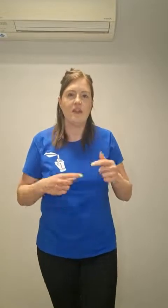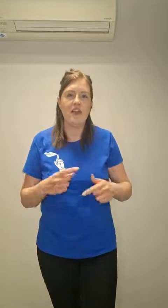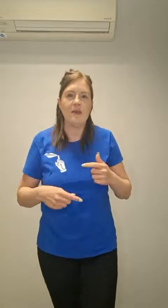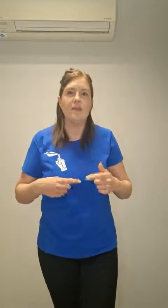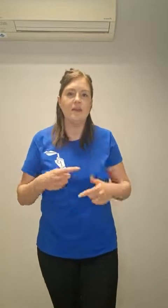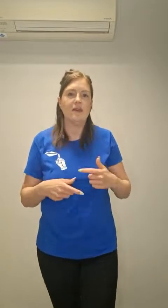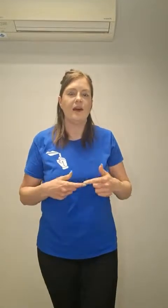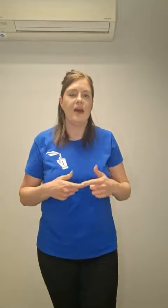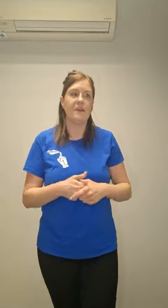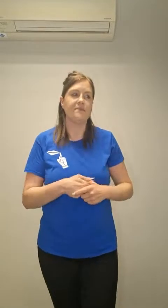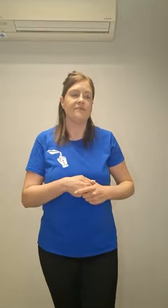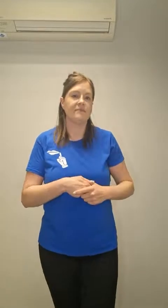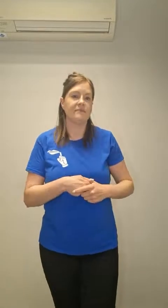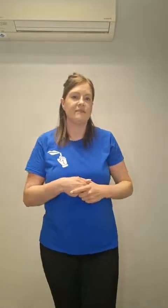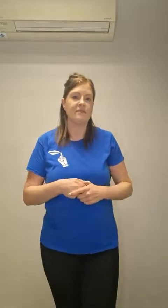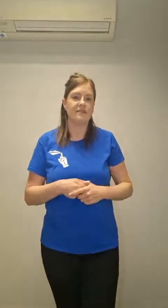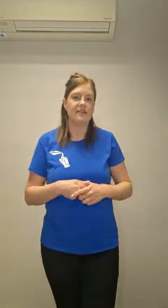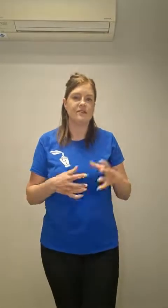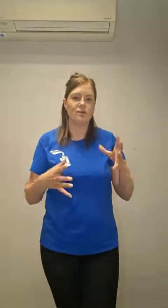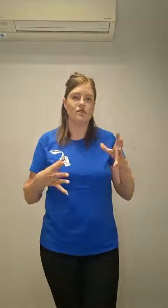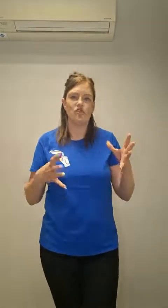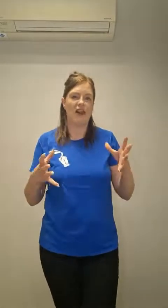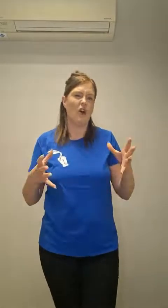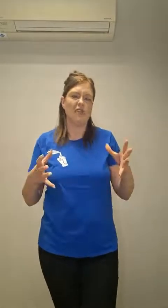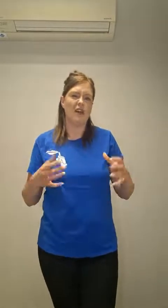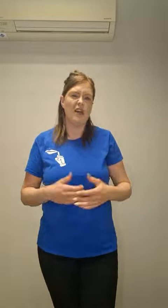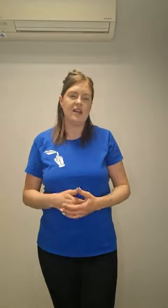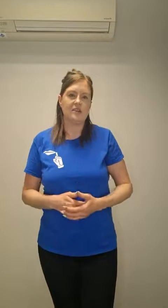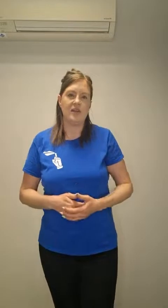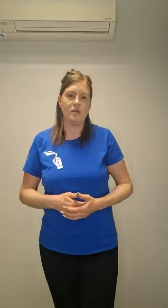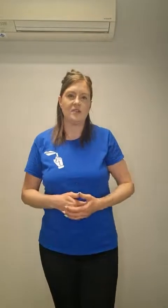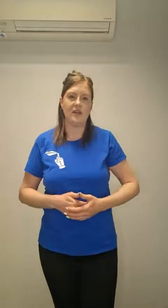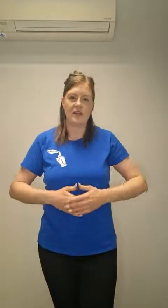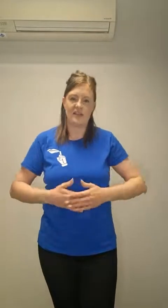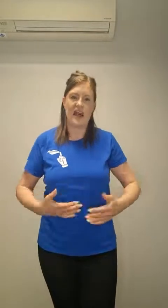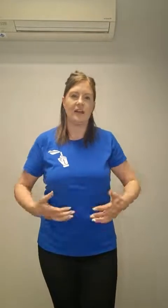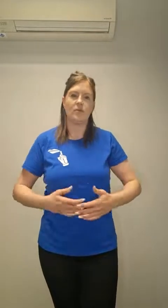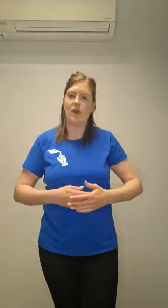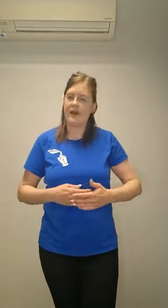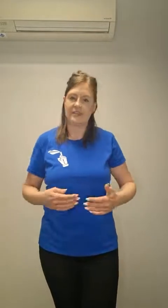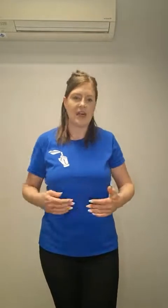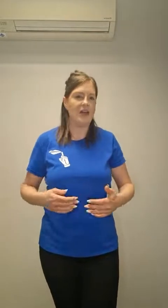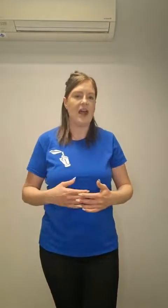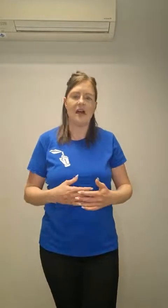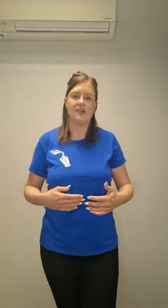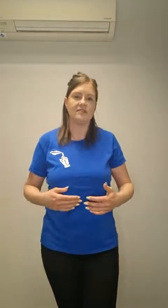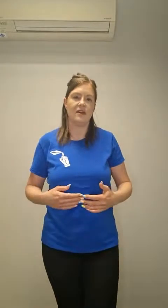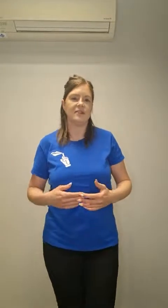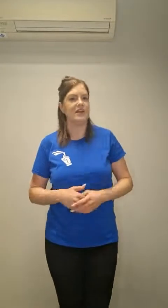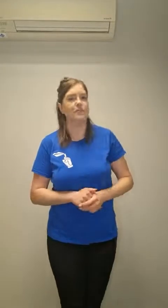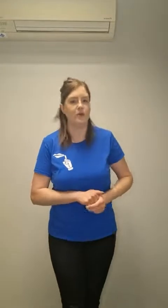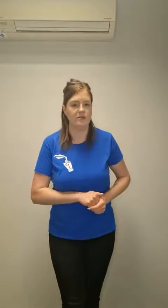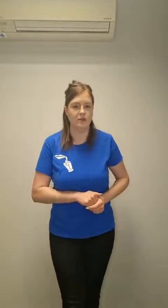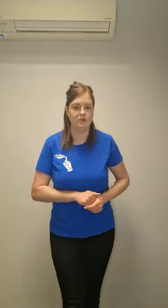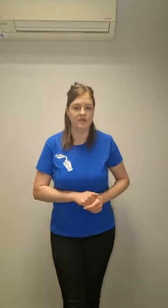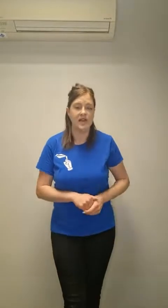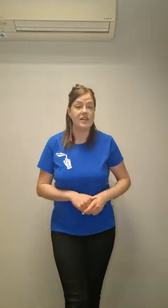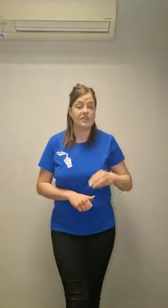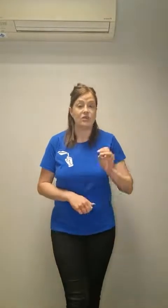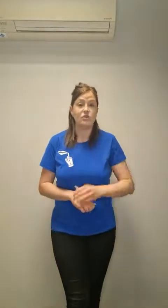keep sort of track of to make your signing as accurate and as clear and concise as possible. So I'll do that one